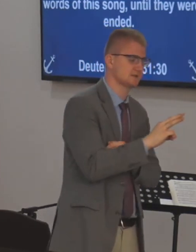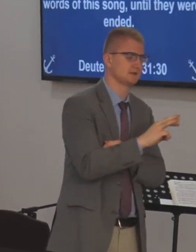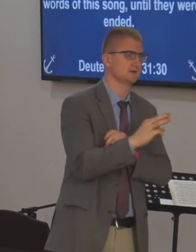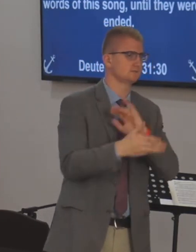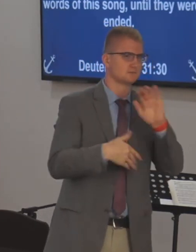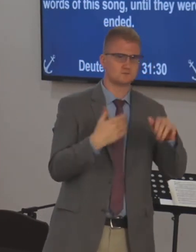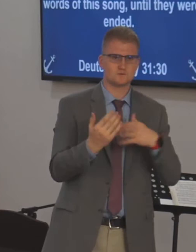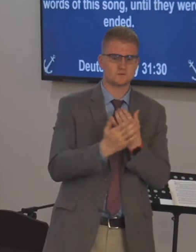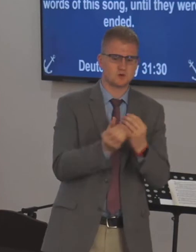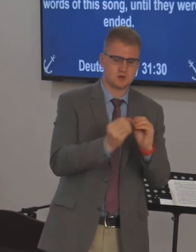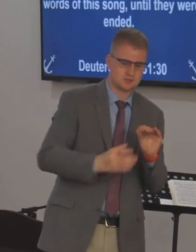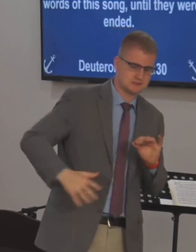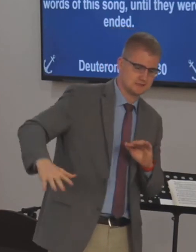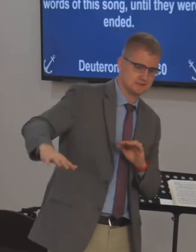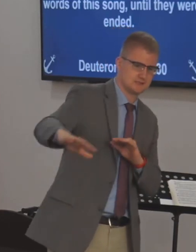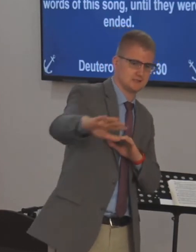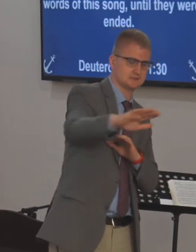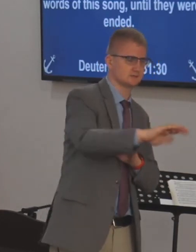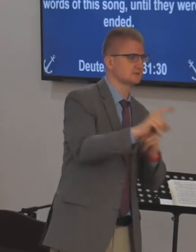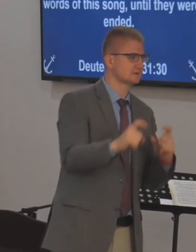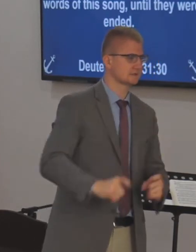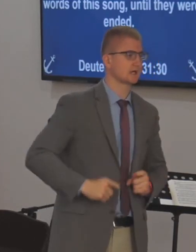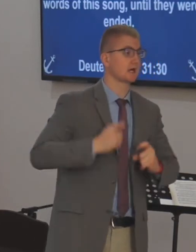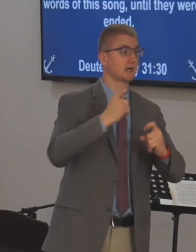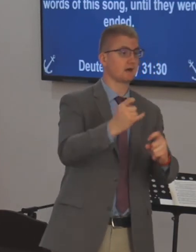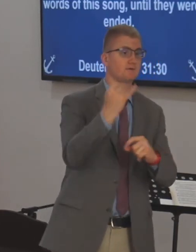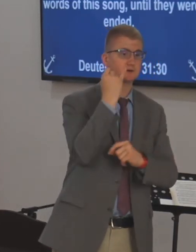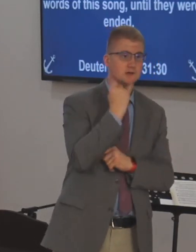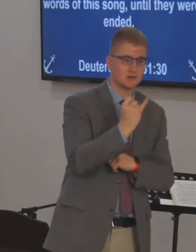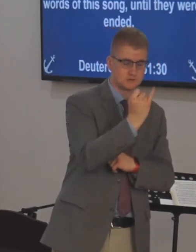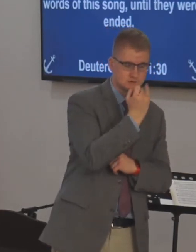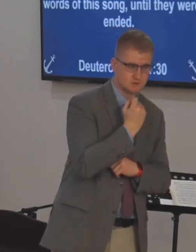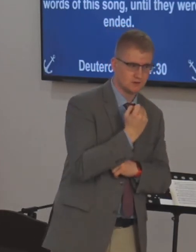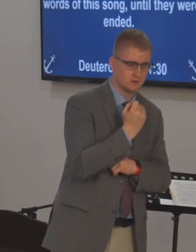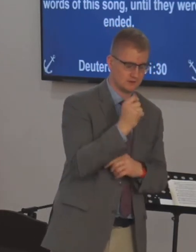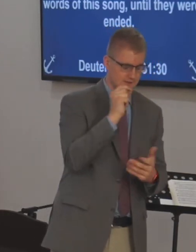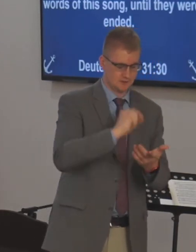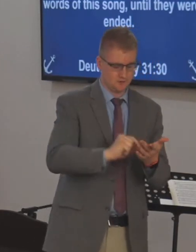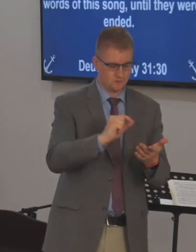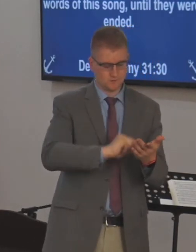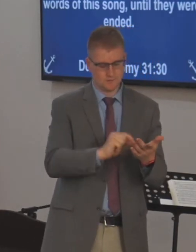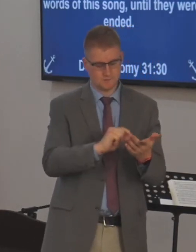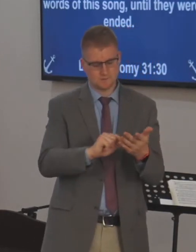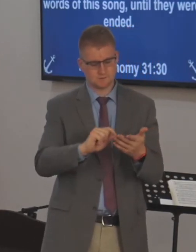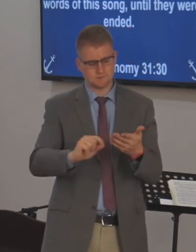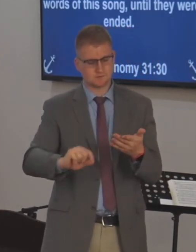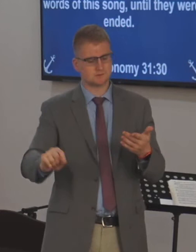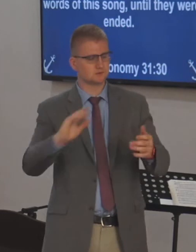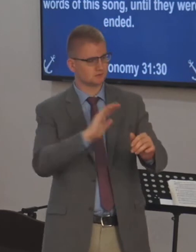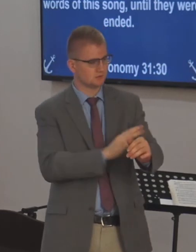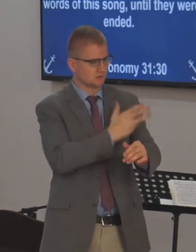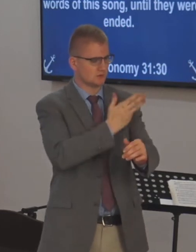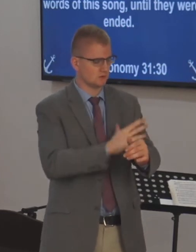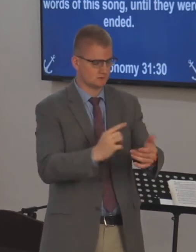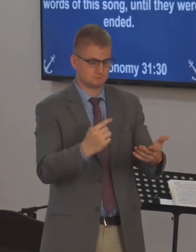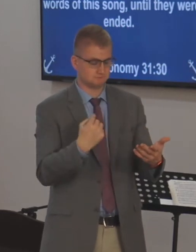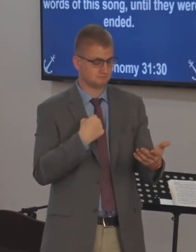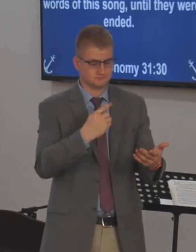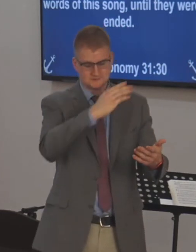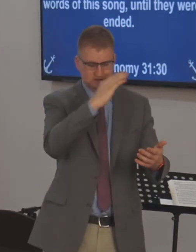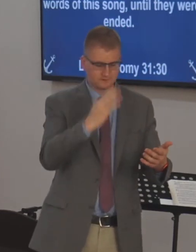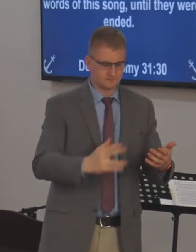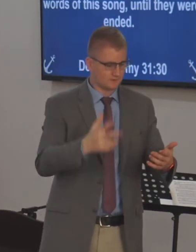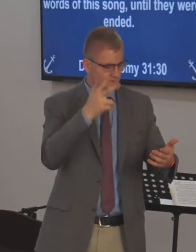he's given to Israel. He's going to do this, and he writes this song. I've never heard the